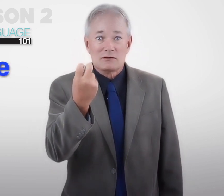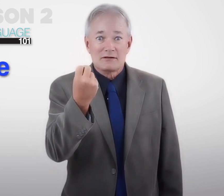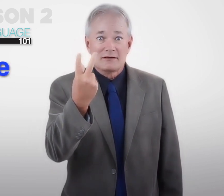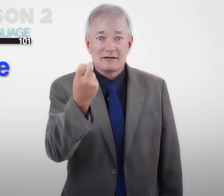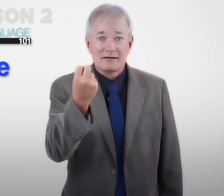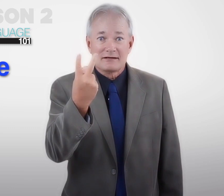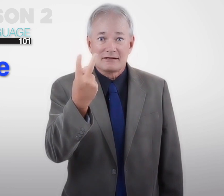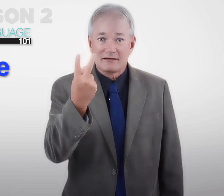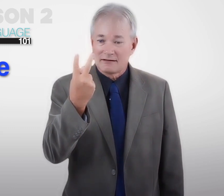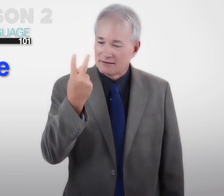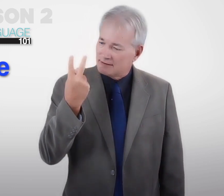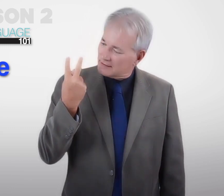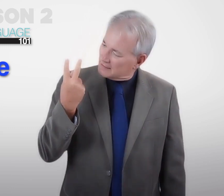12.